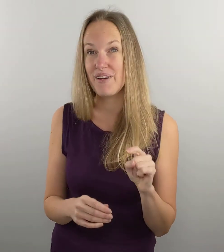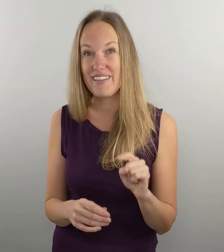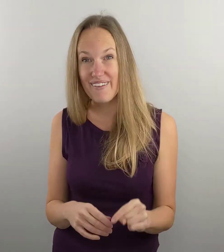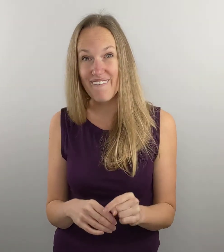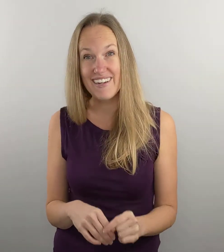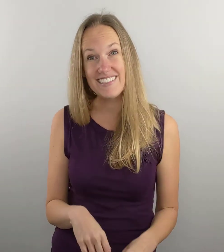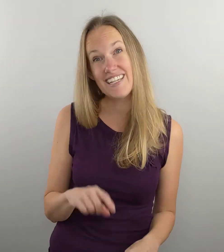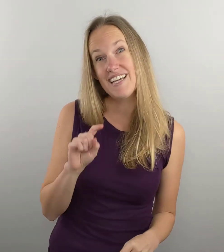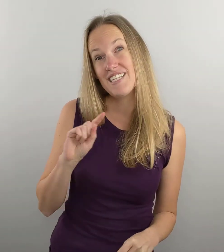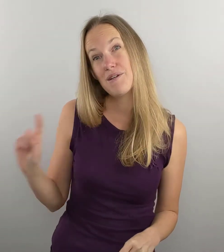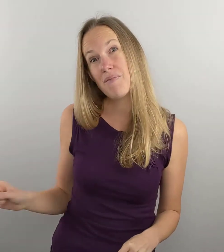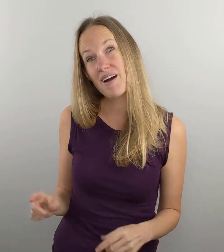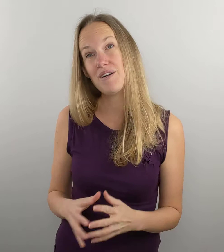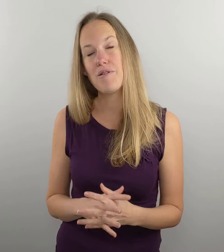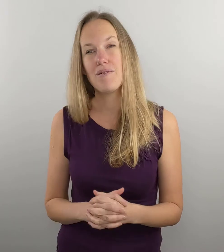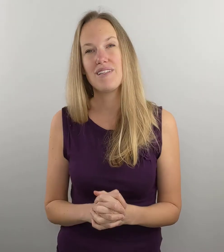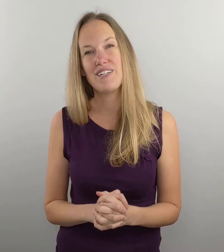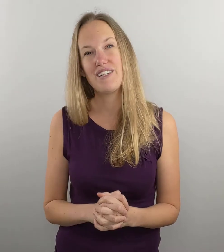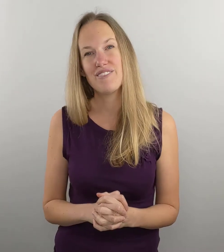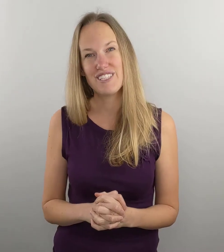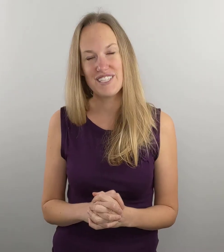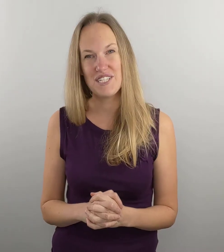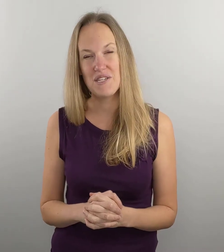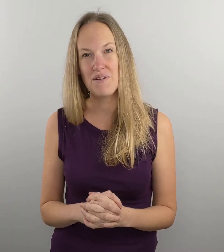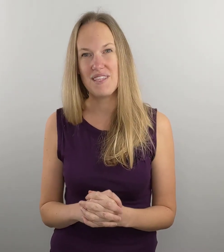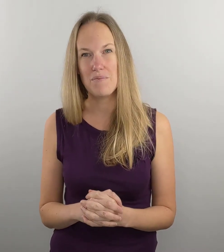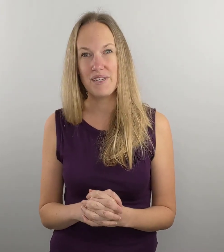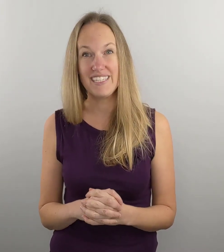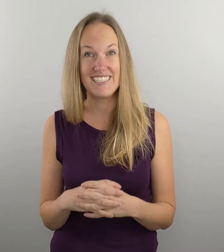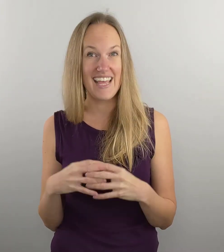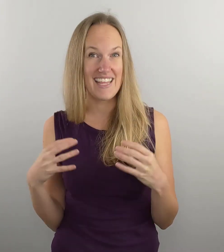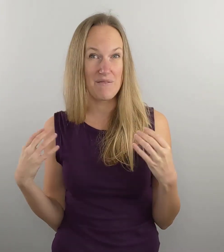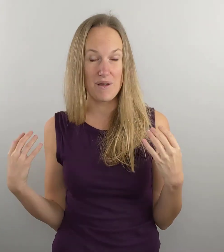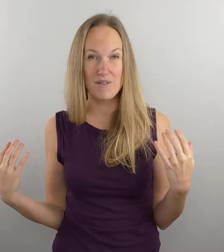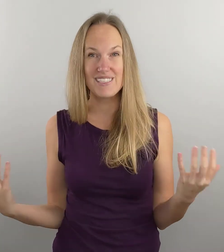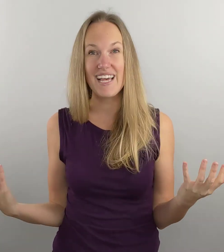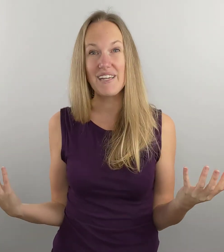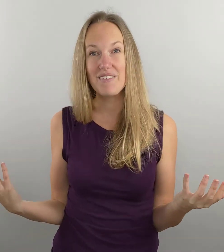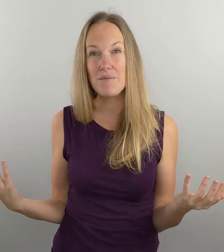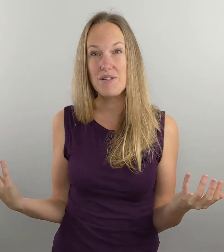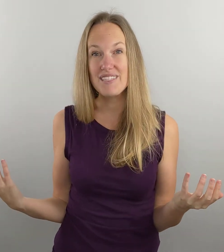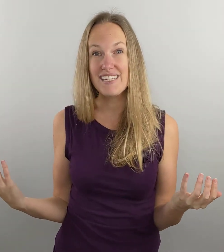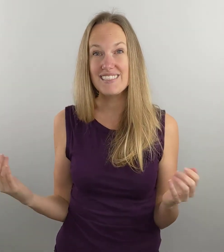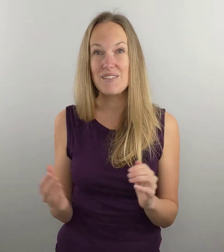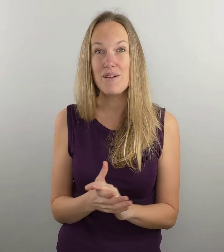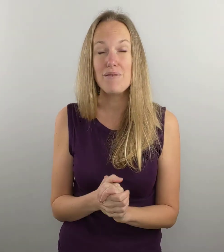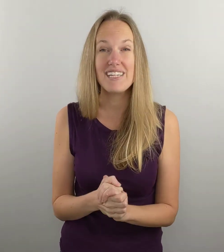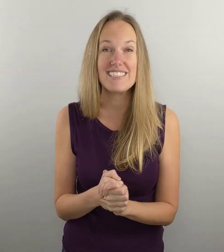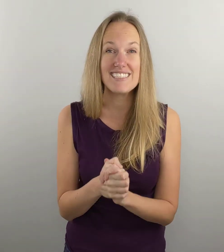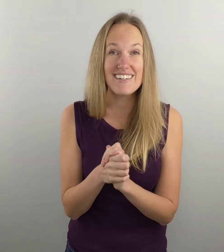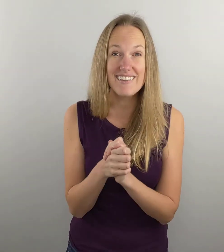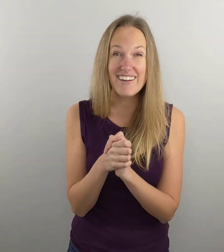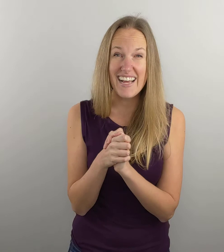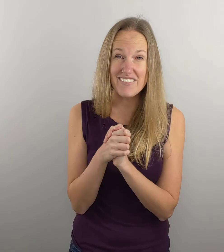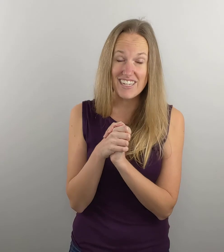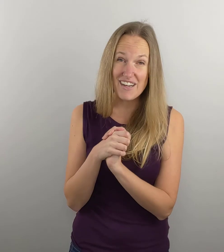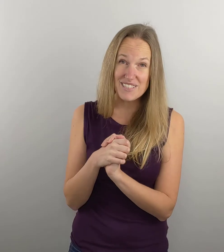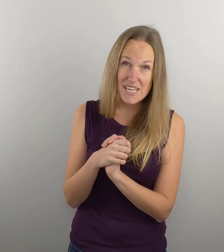the chorus. Tomorrow we will learn verse 2 in the bridge, and then we will sign with the music. So we will get started right after